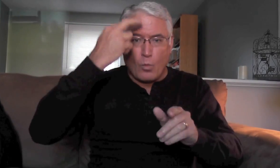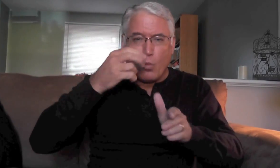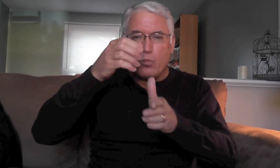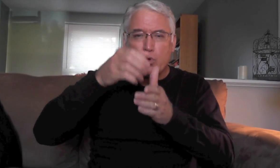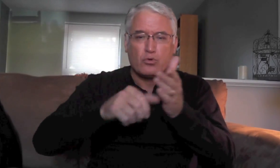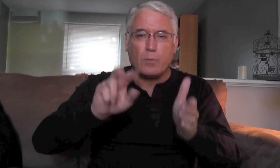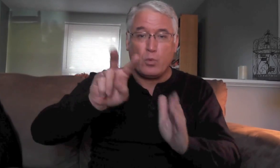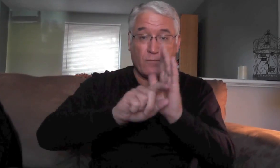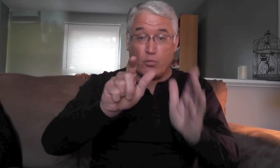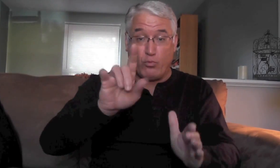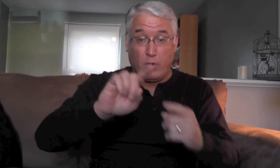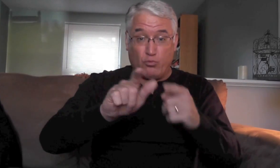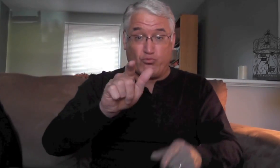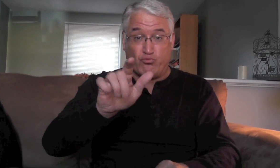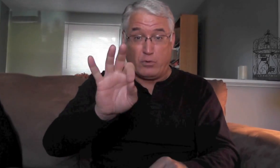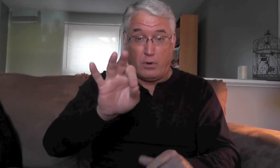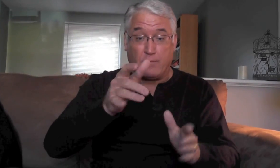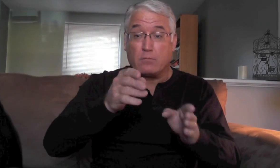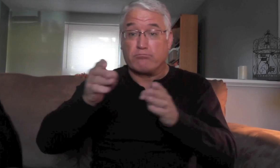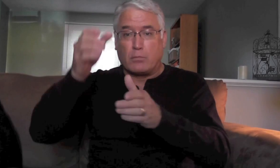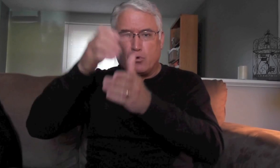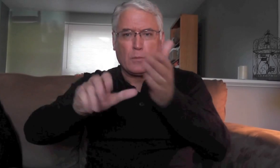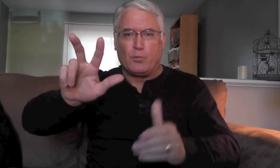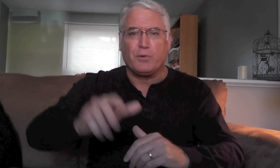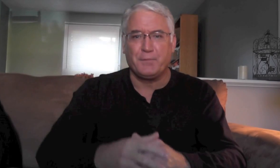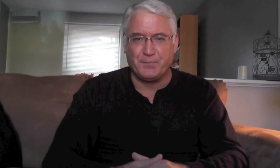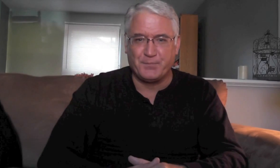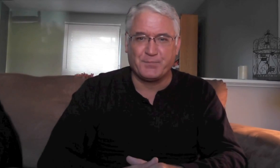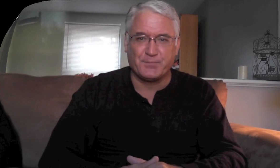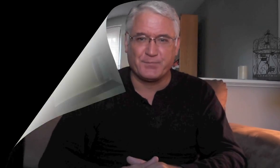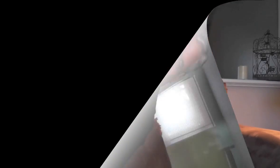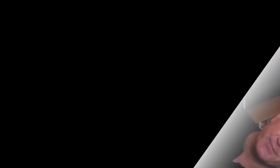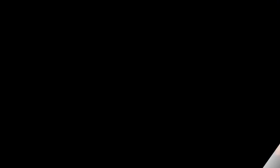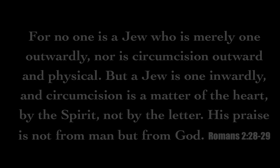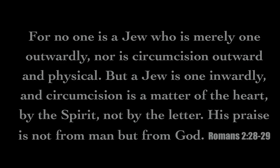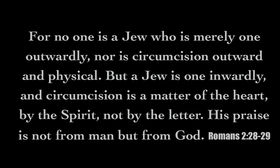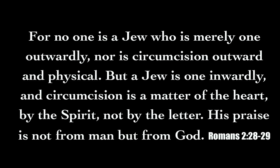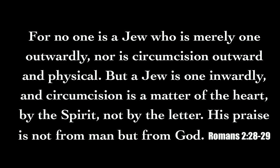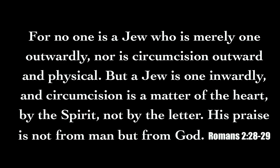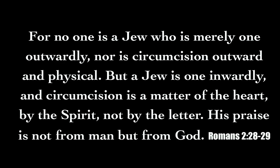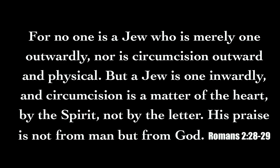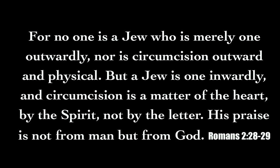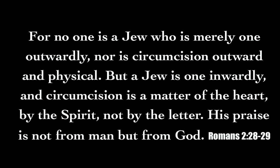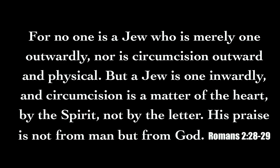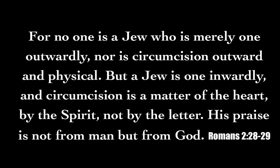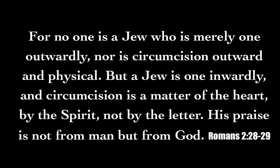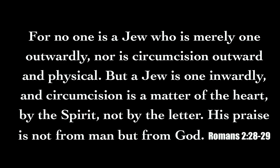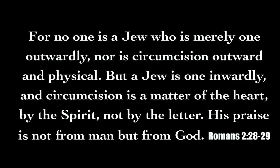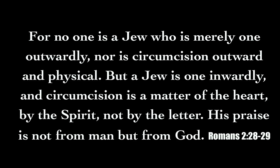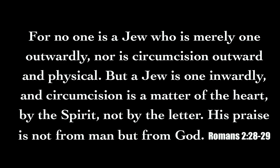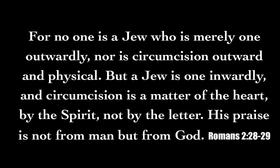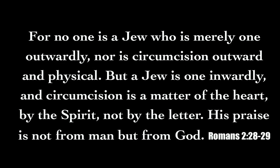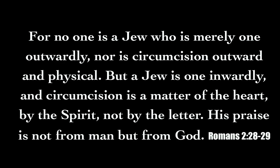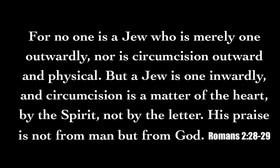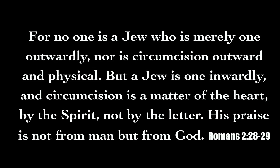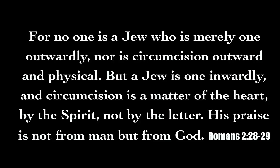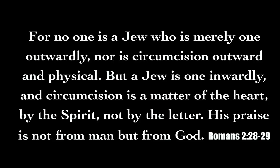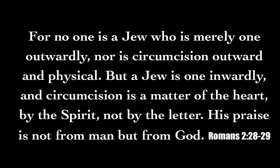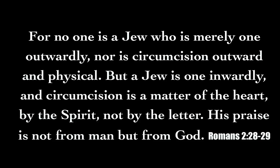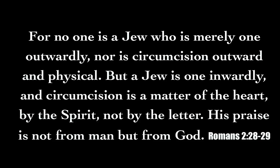about. So we read in the last 2 verses of chapter 2 straight into chapter 3. For no one is a Jew who is merely one outwardly, nor